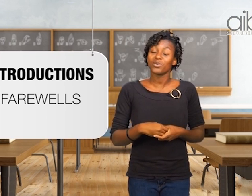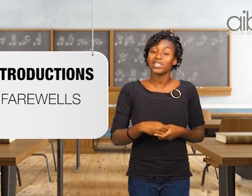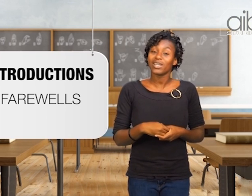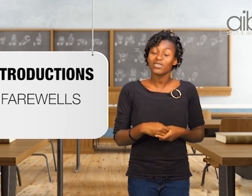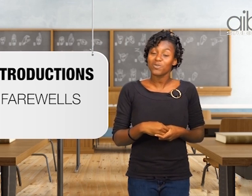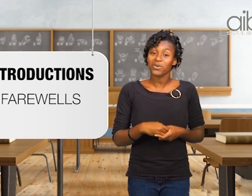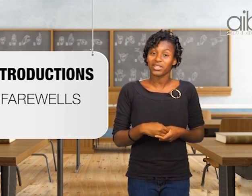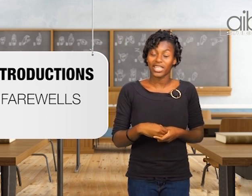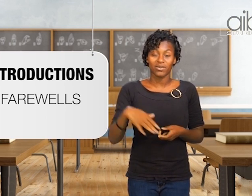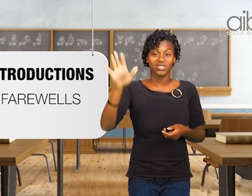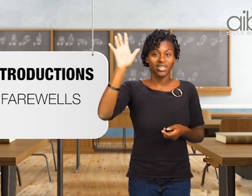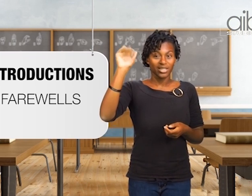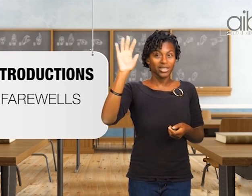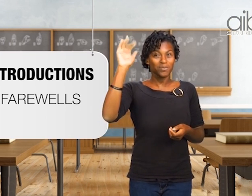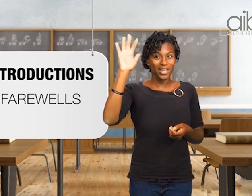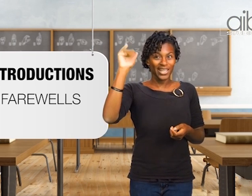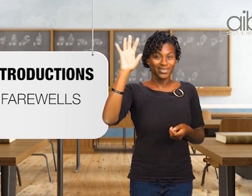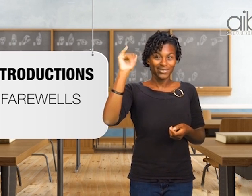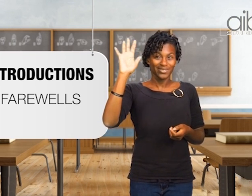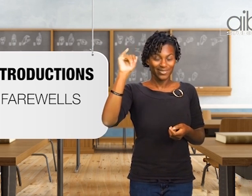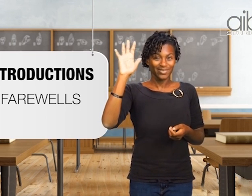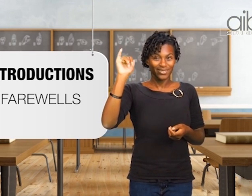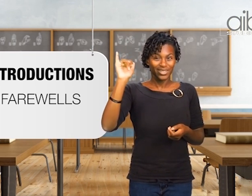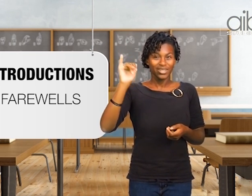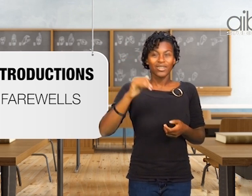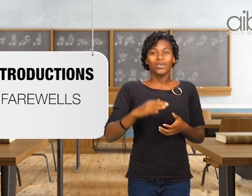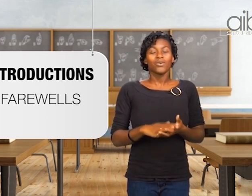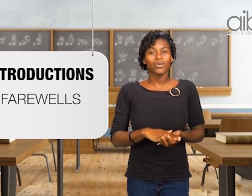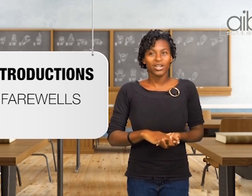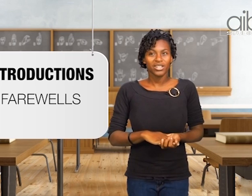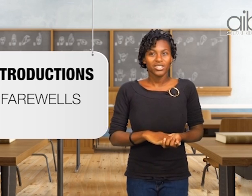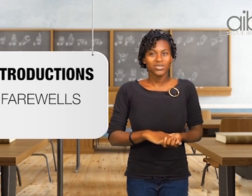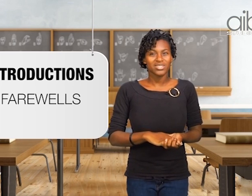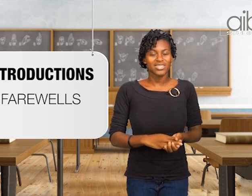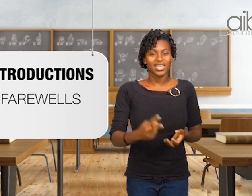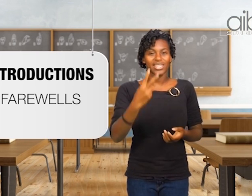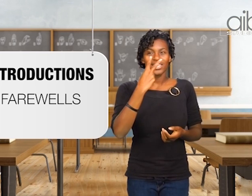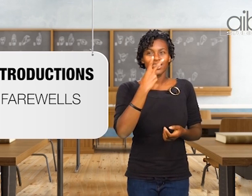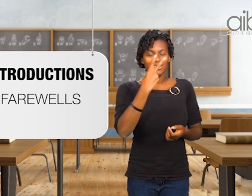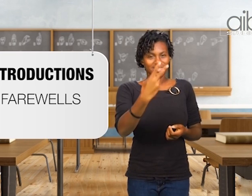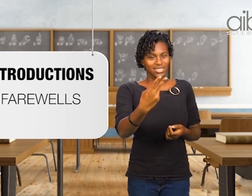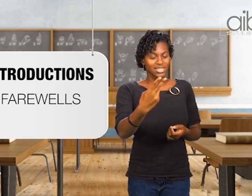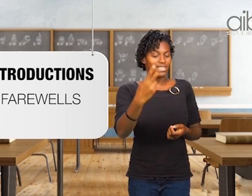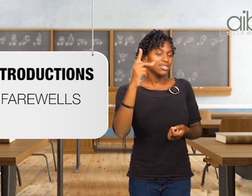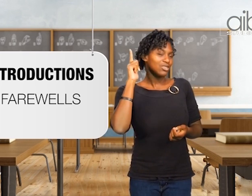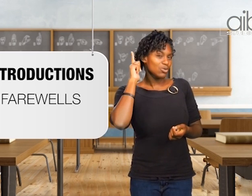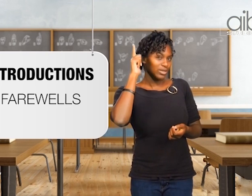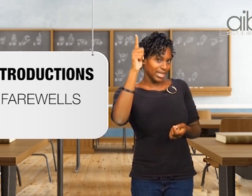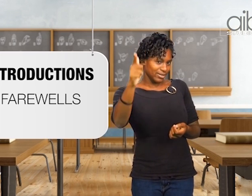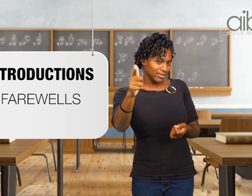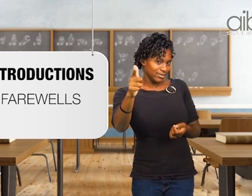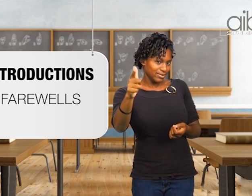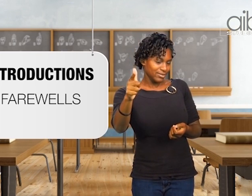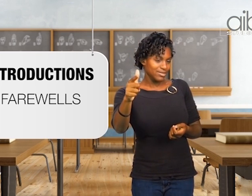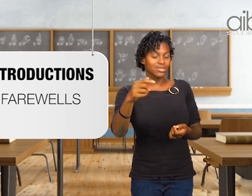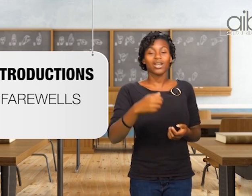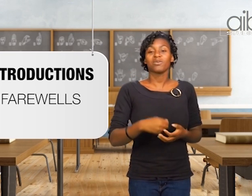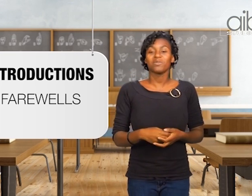in unspoken language. Goodbye. Or you can say, see you later. So I'll repeat